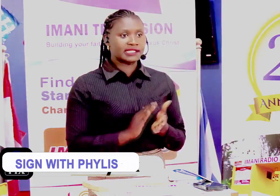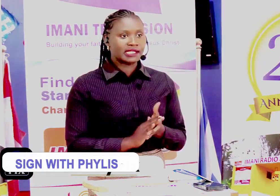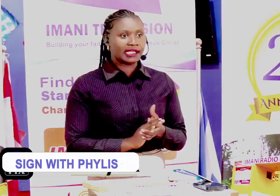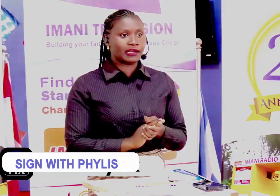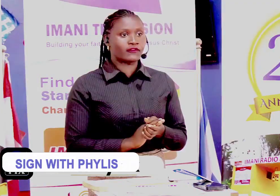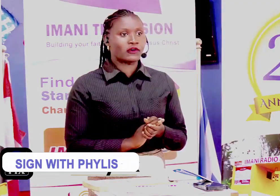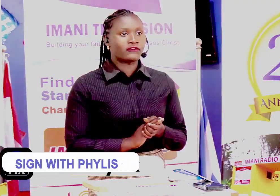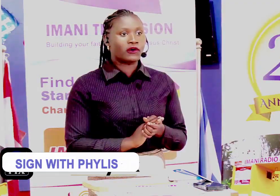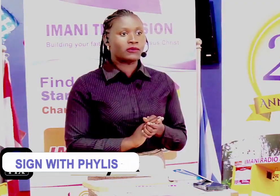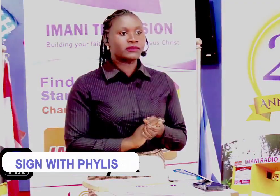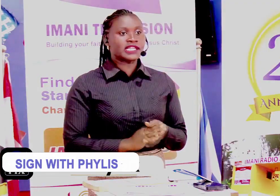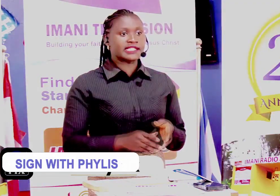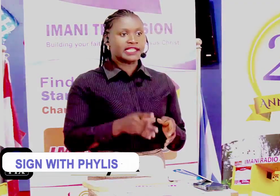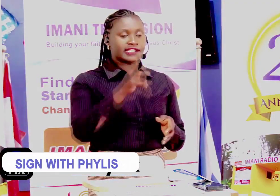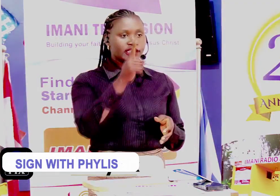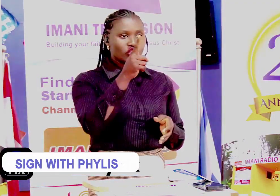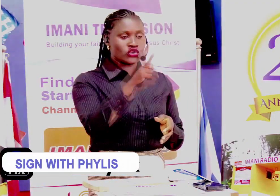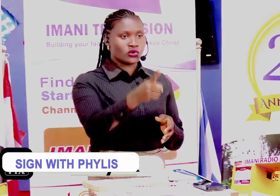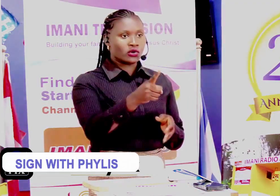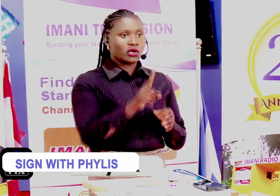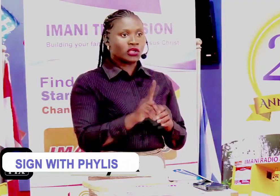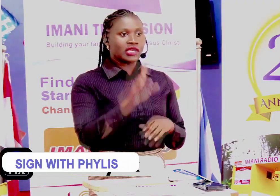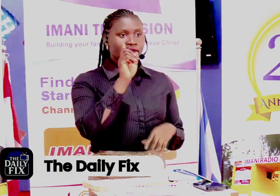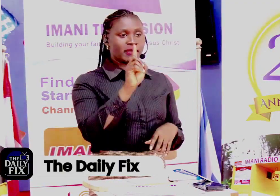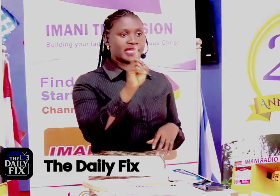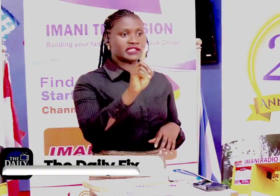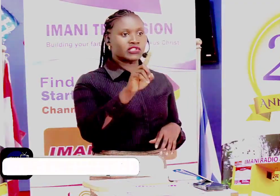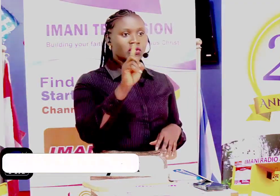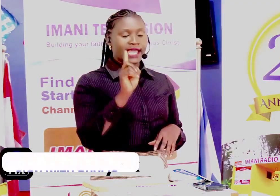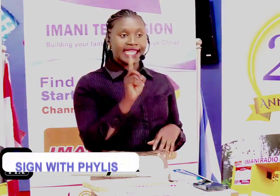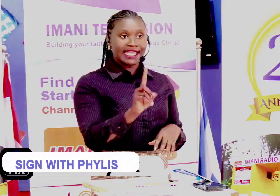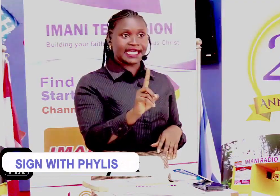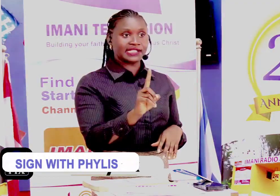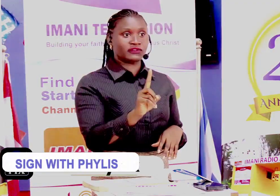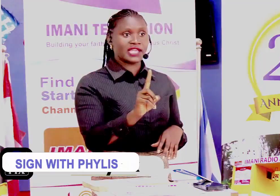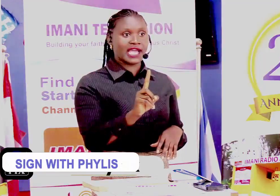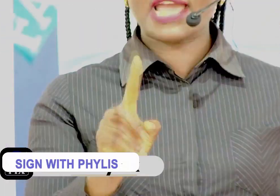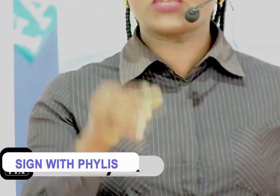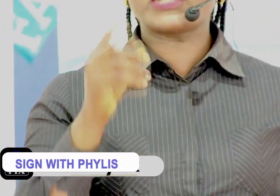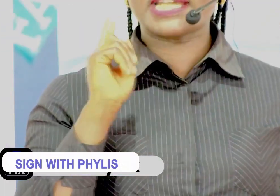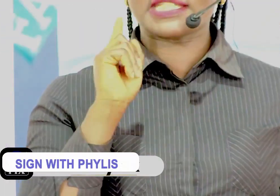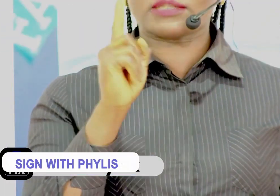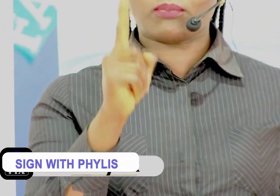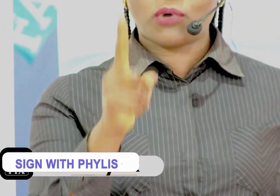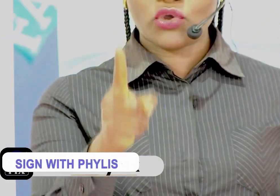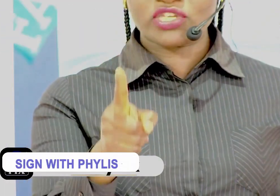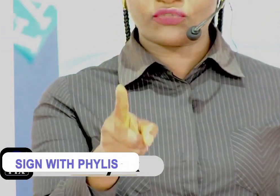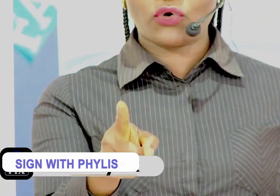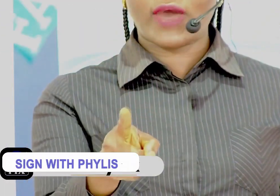singular form, it is you. Remember, this is your index finger. You just point forward like